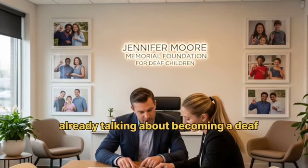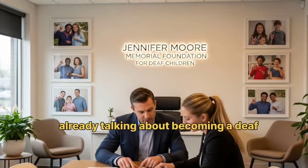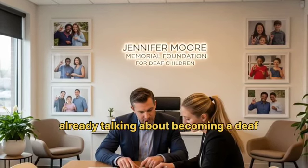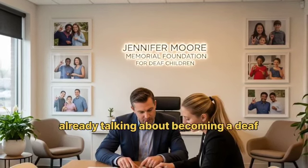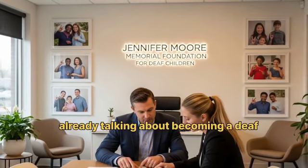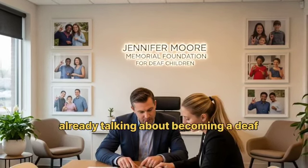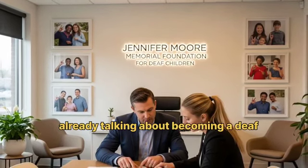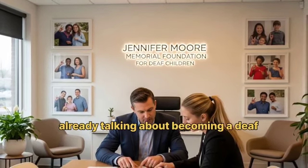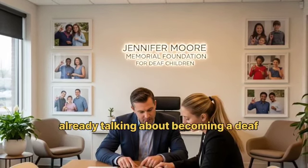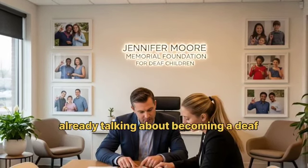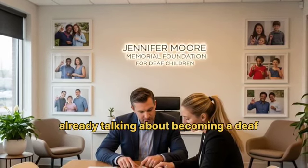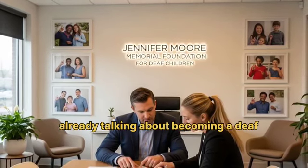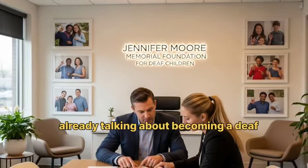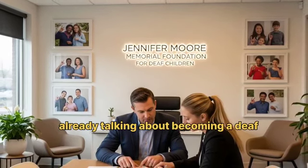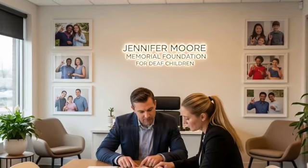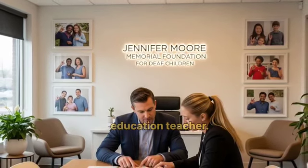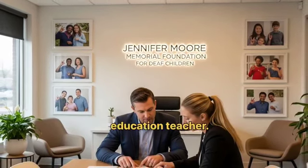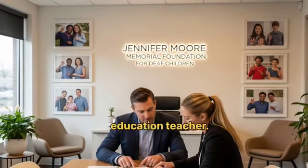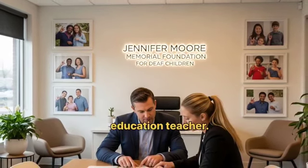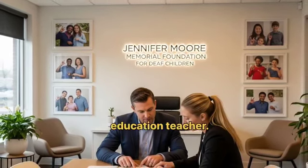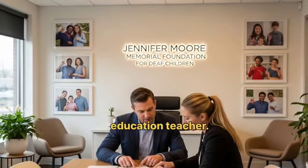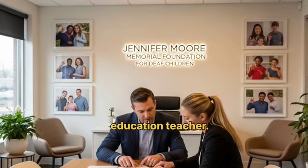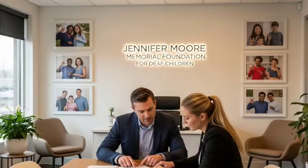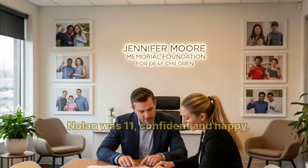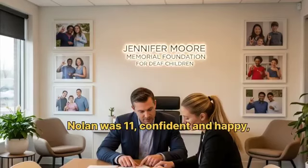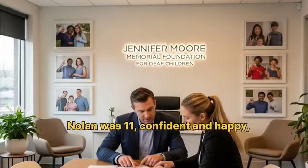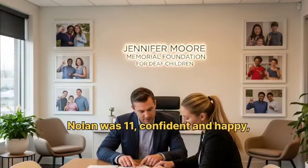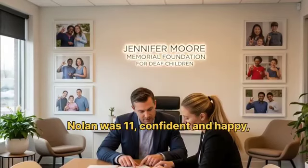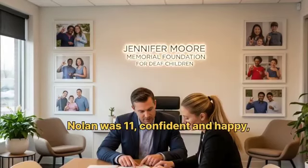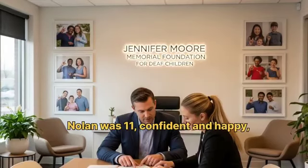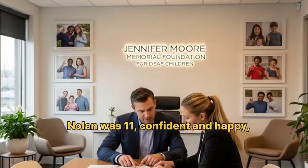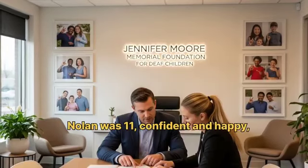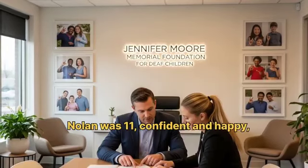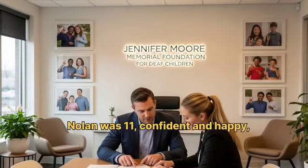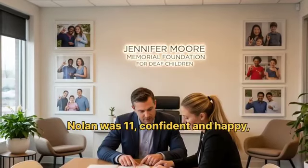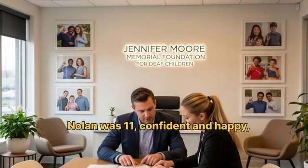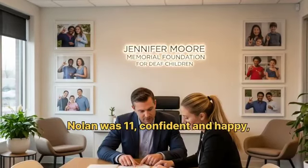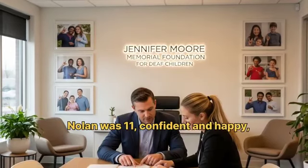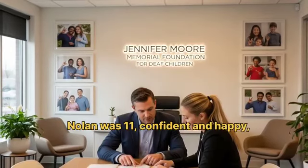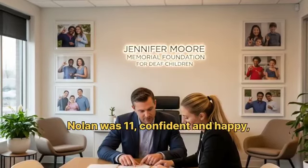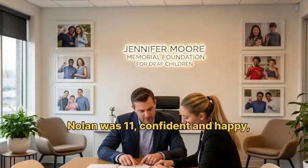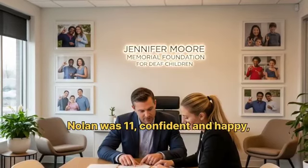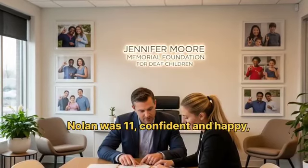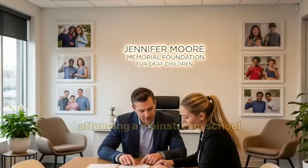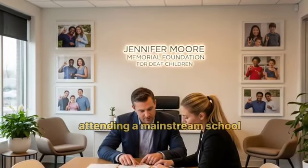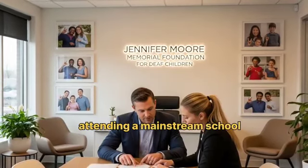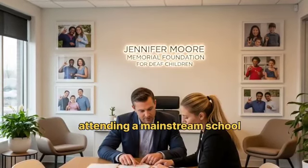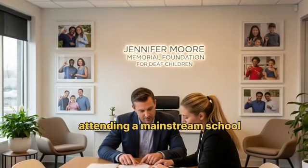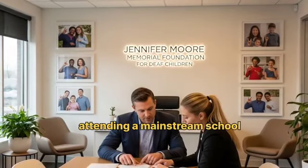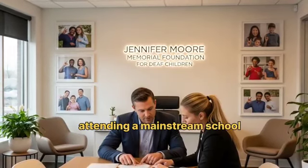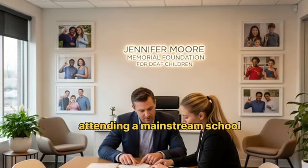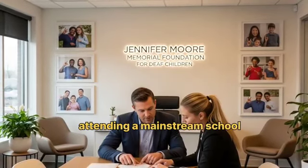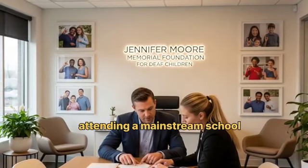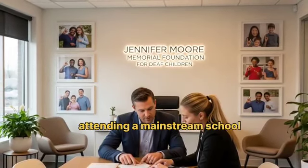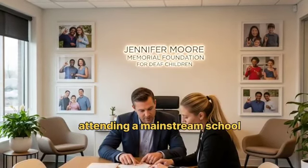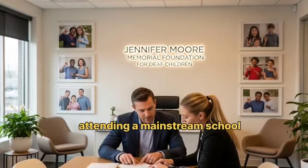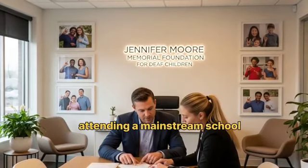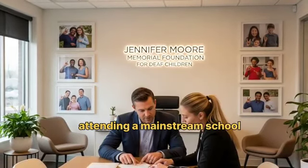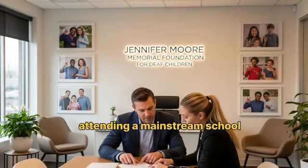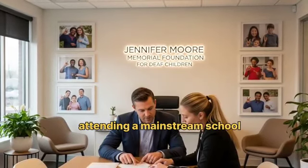already talking about becoming a deaf education teacher. Nolan was 11, confident and happy, attending a mainstream school